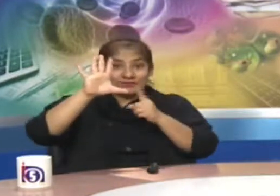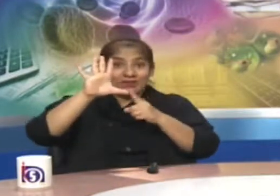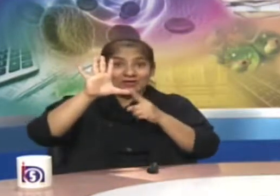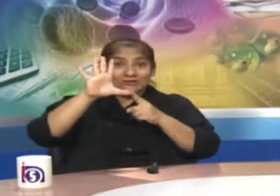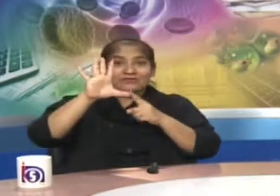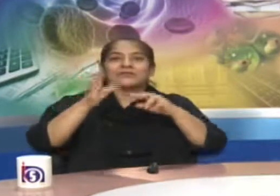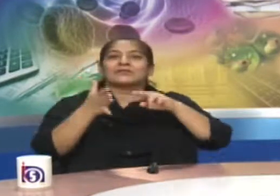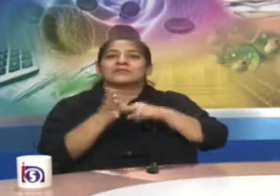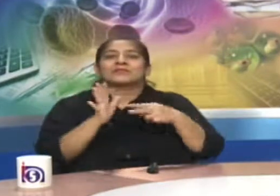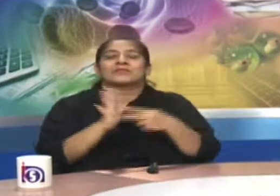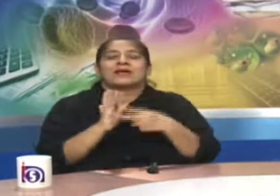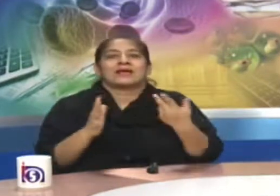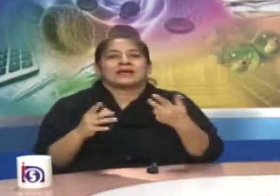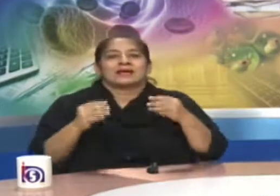The fifth